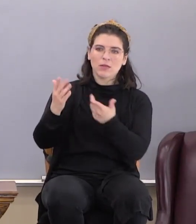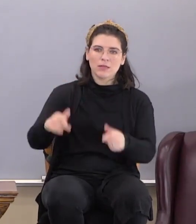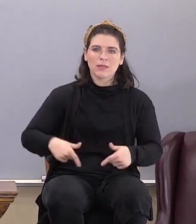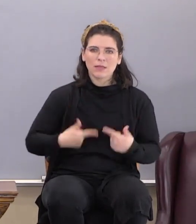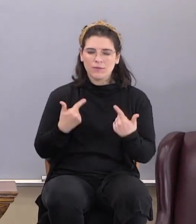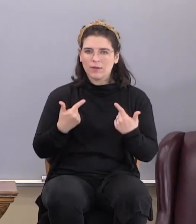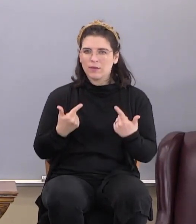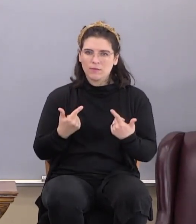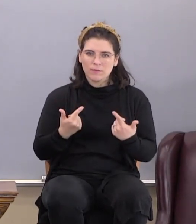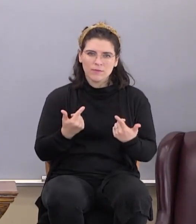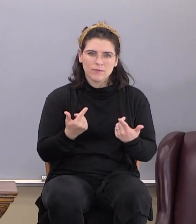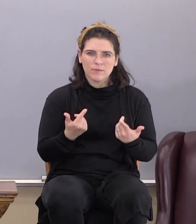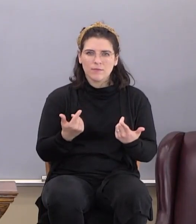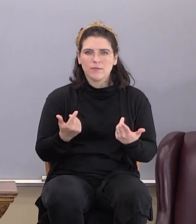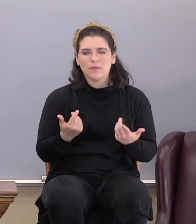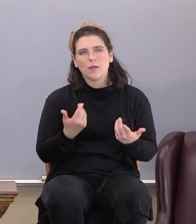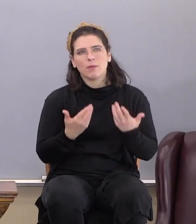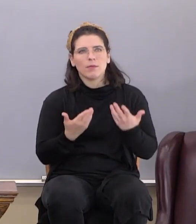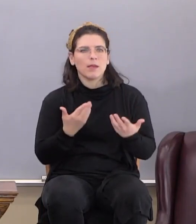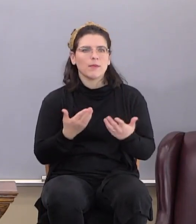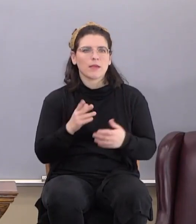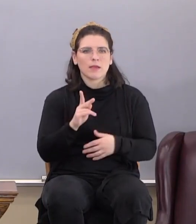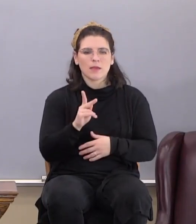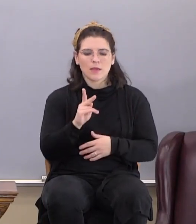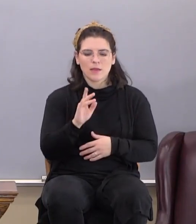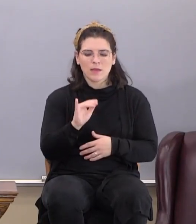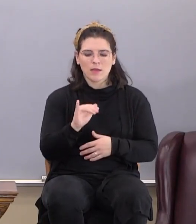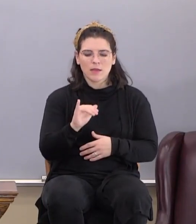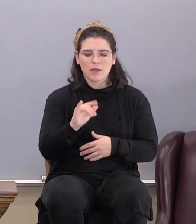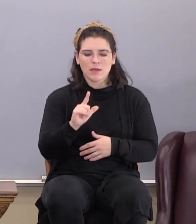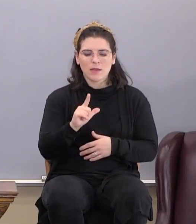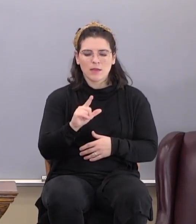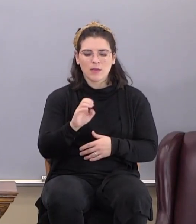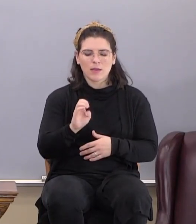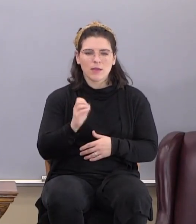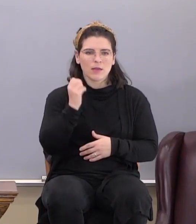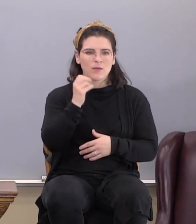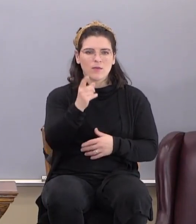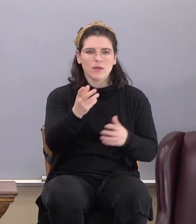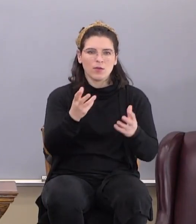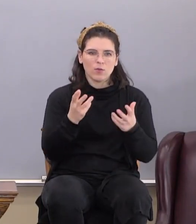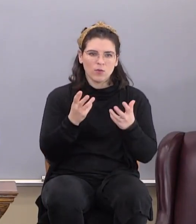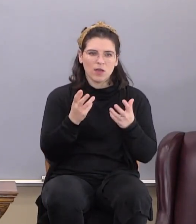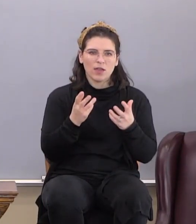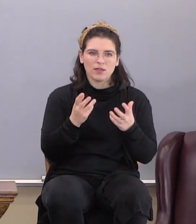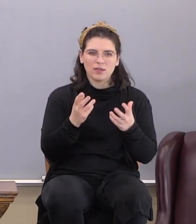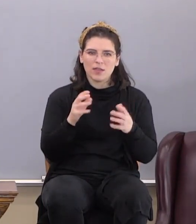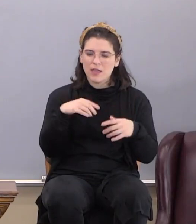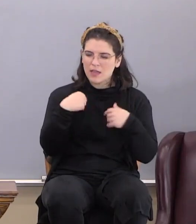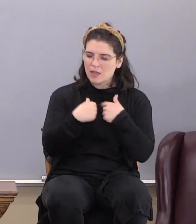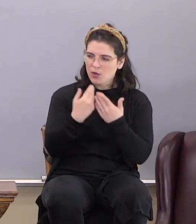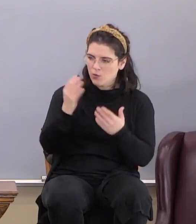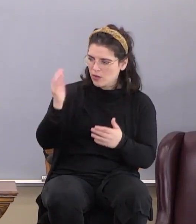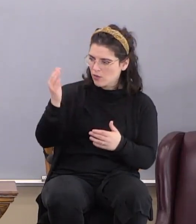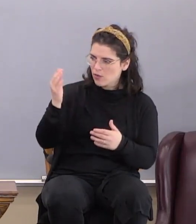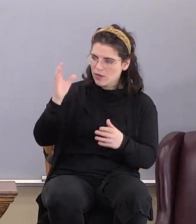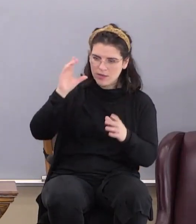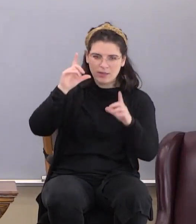know, maybe Kyle, if he wants to, how